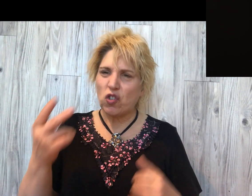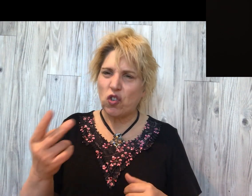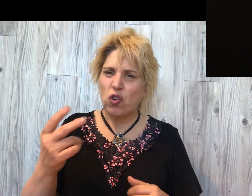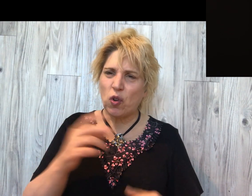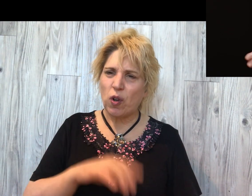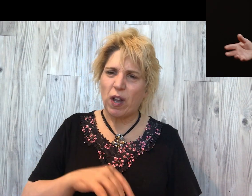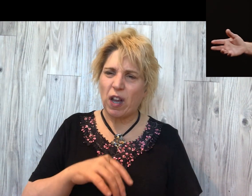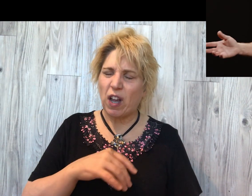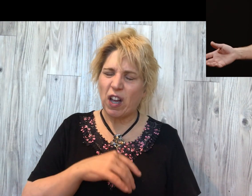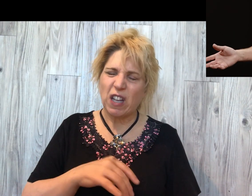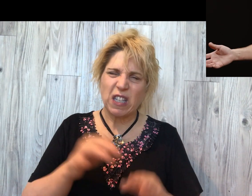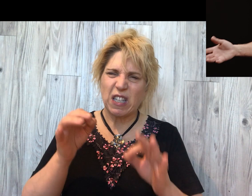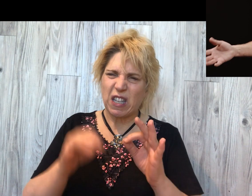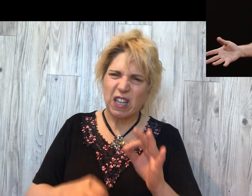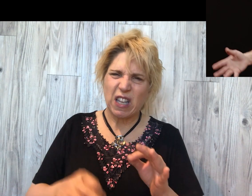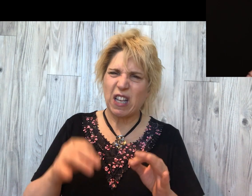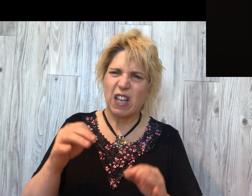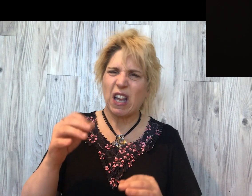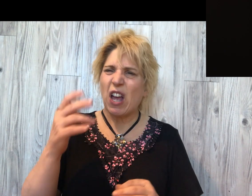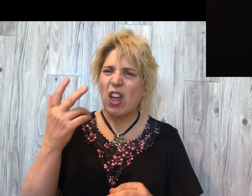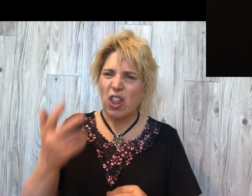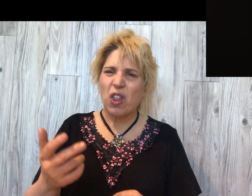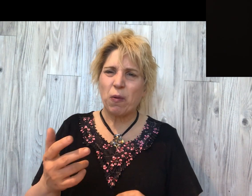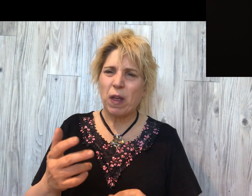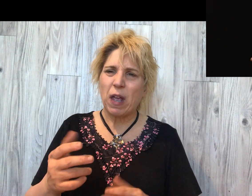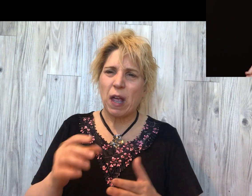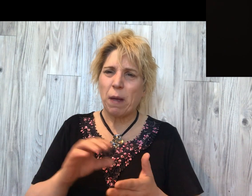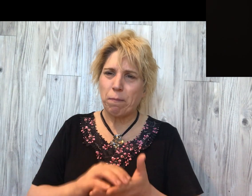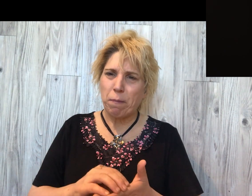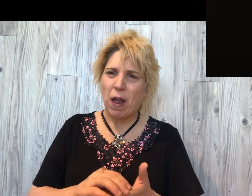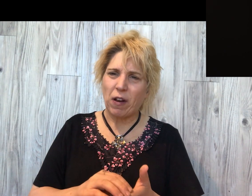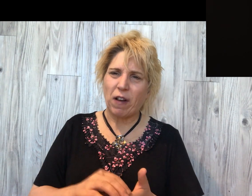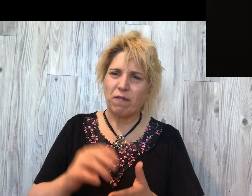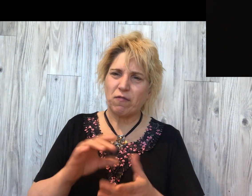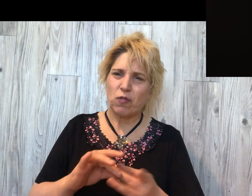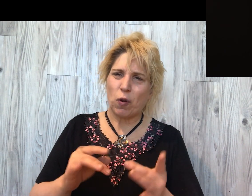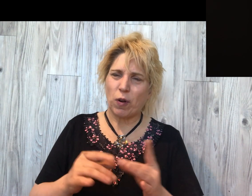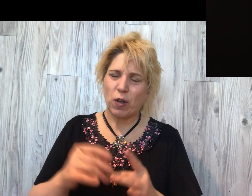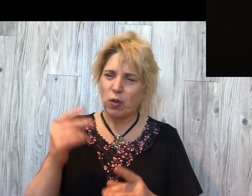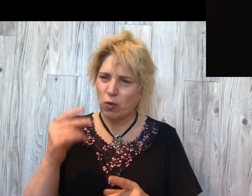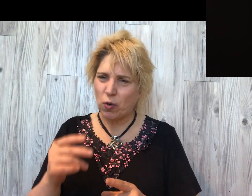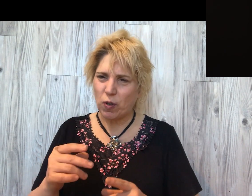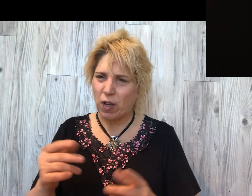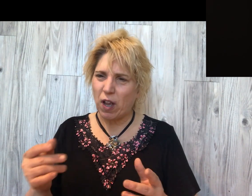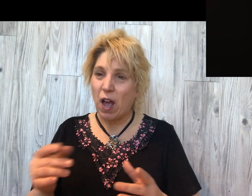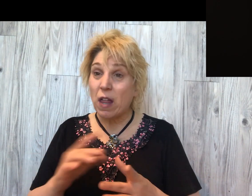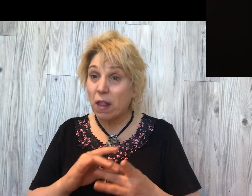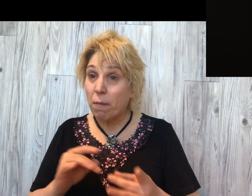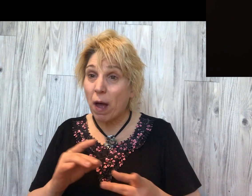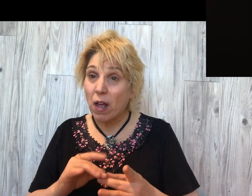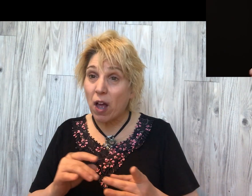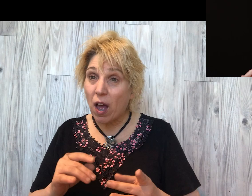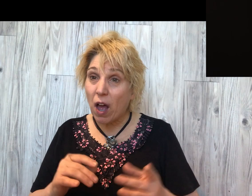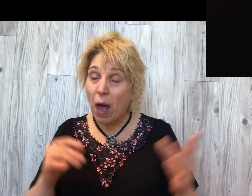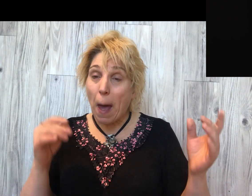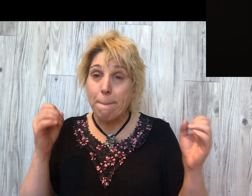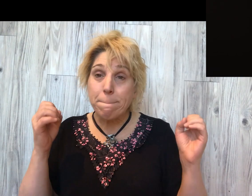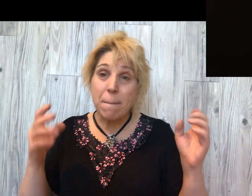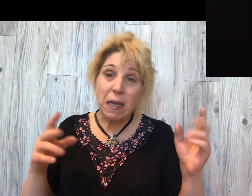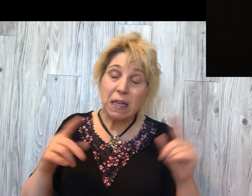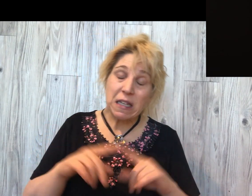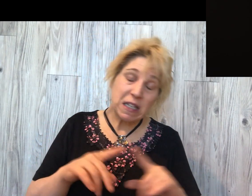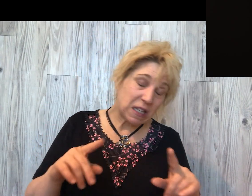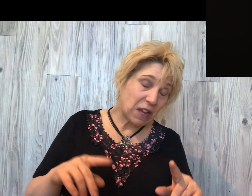two characters, a simple three-paragraph story with only two characters, there are messages for lots of